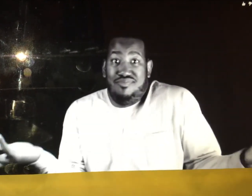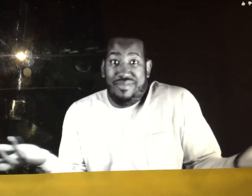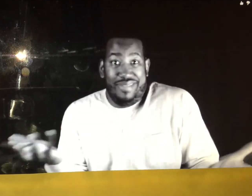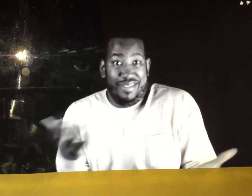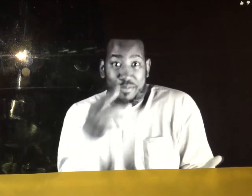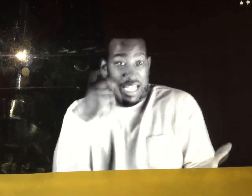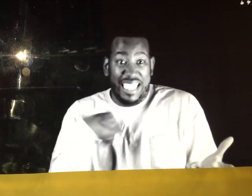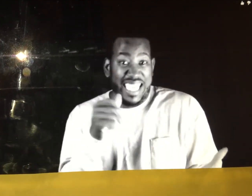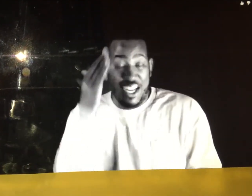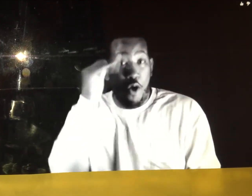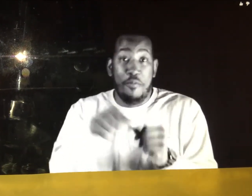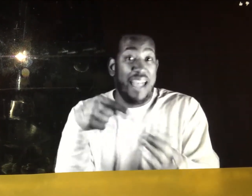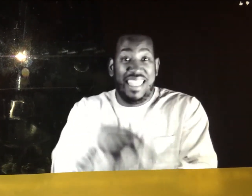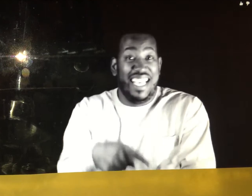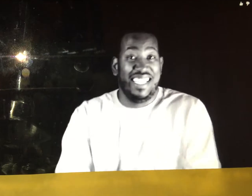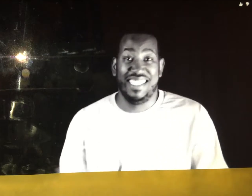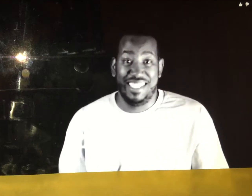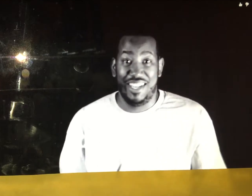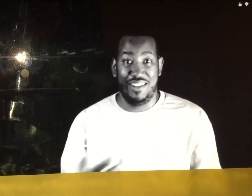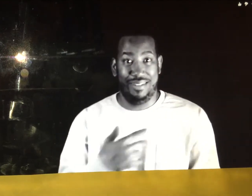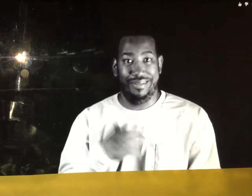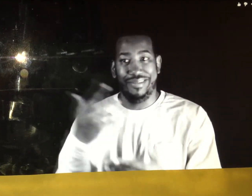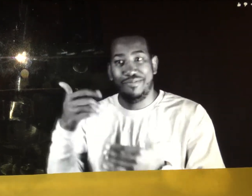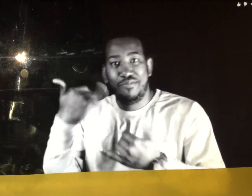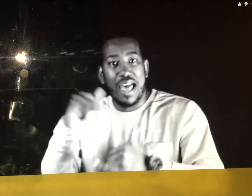I asked if I could join, and they said, honestly, I don't know.